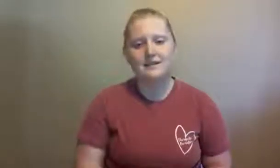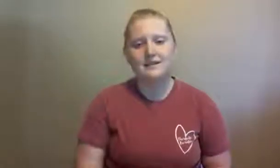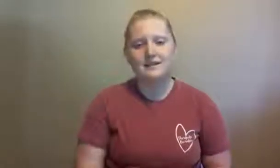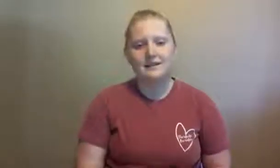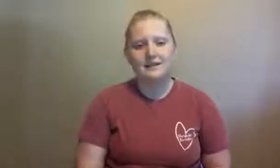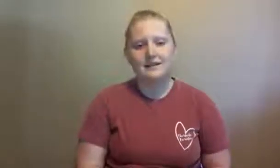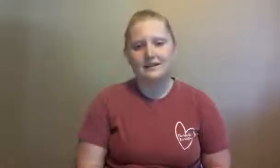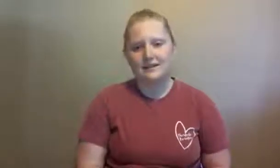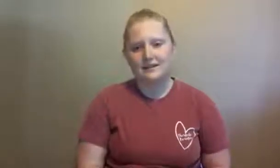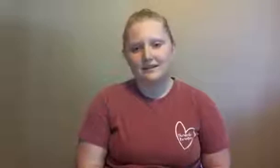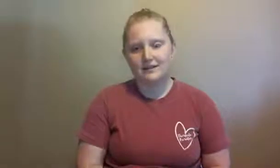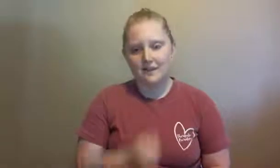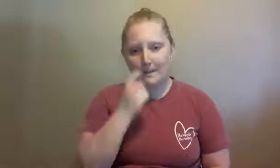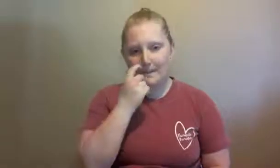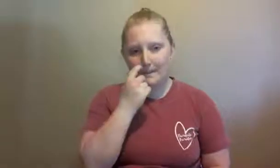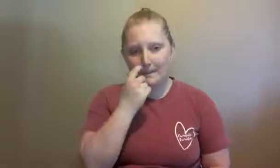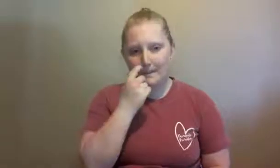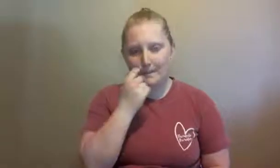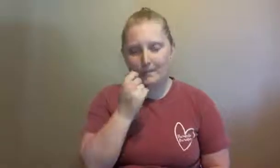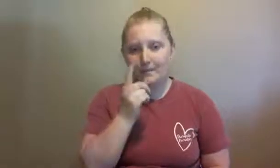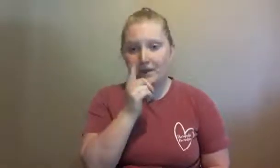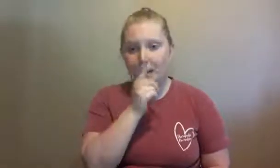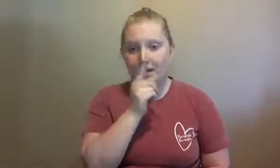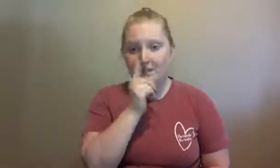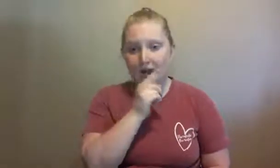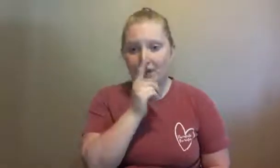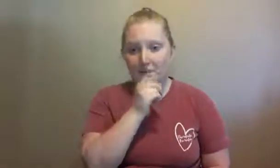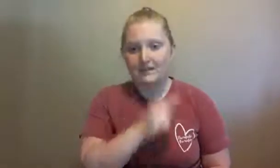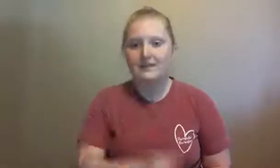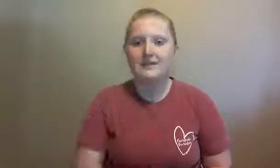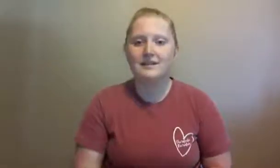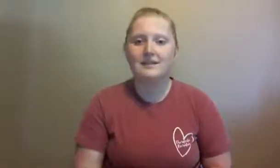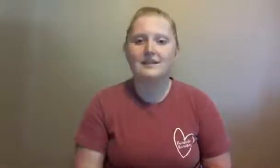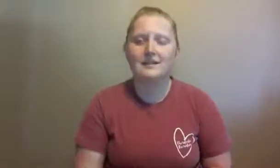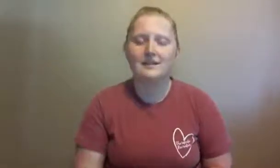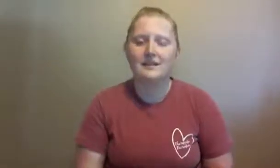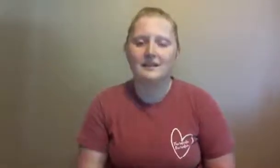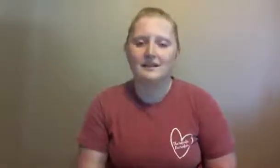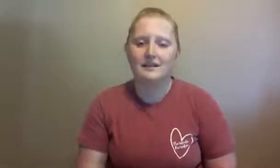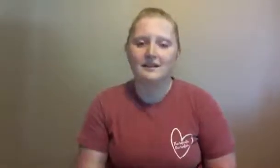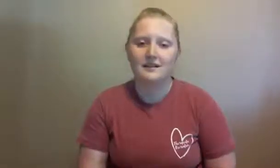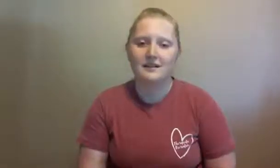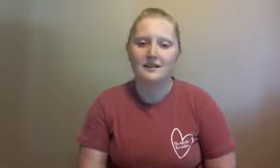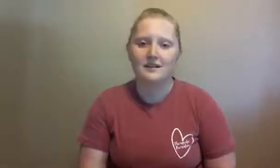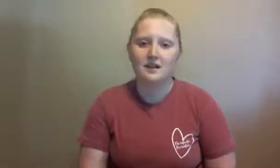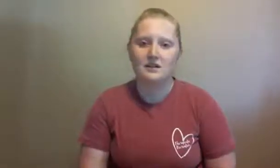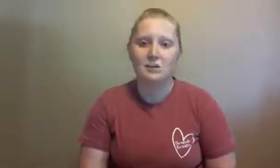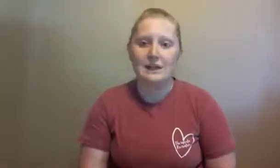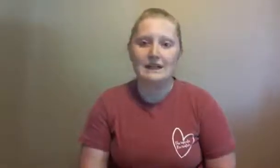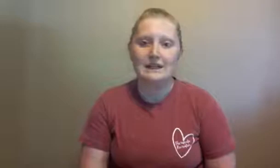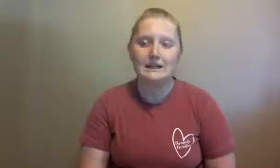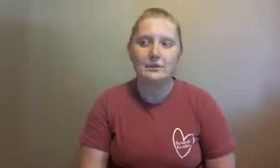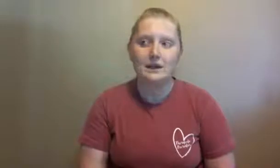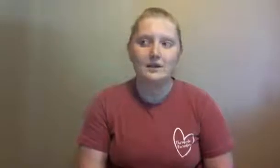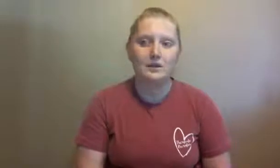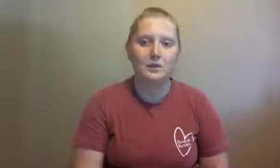pet. He is a mouse. A mouse. And he says squeak, squeak, squeak, squeak,